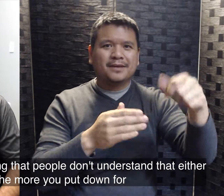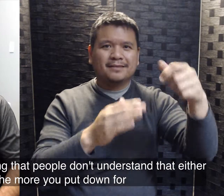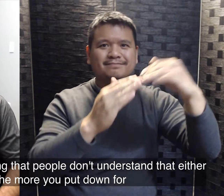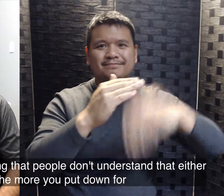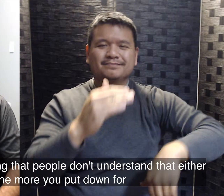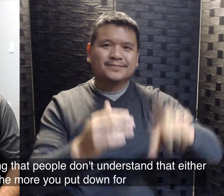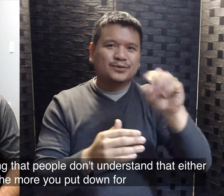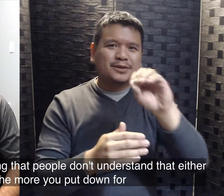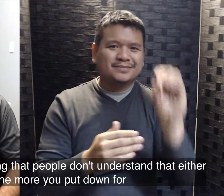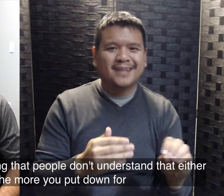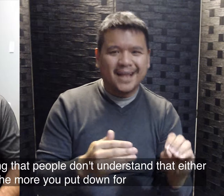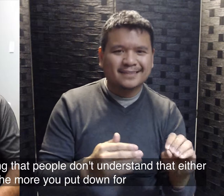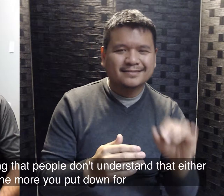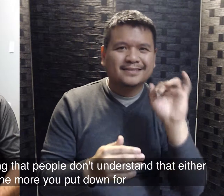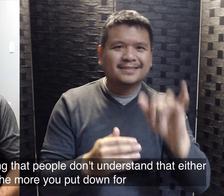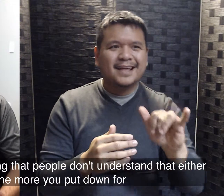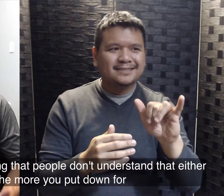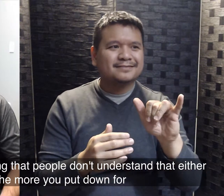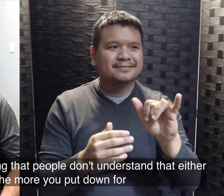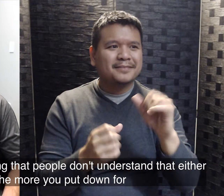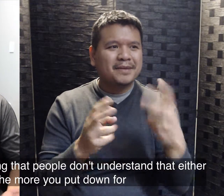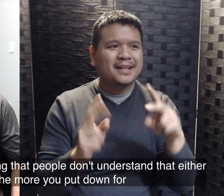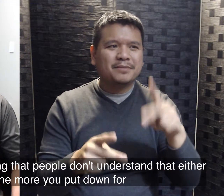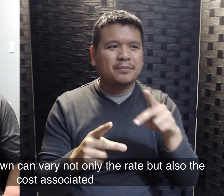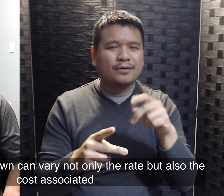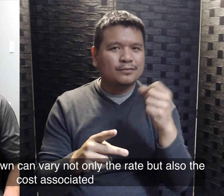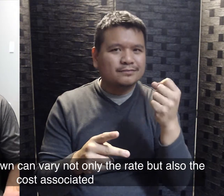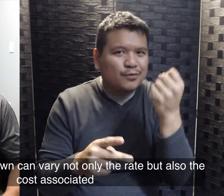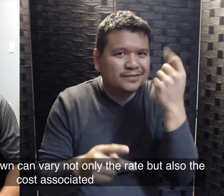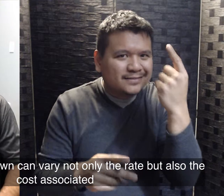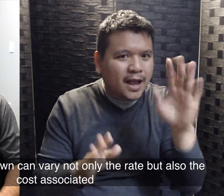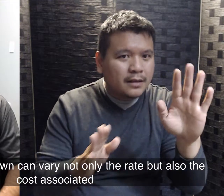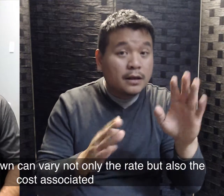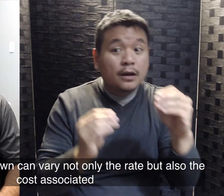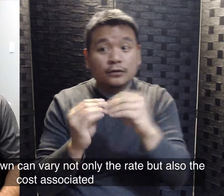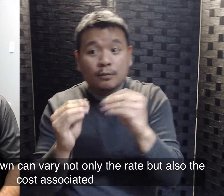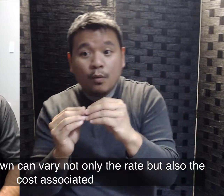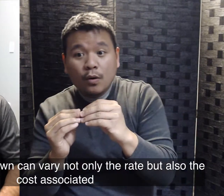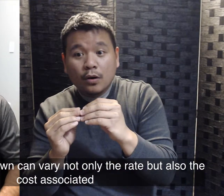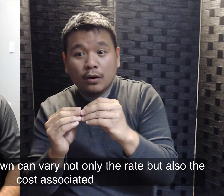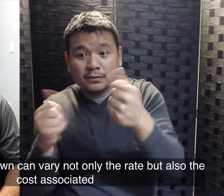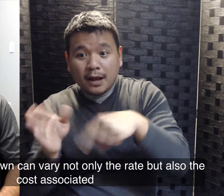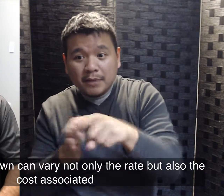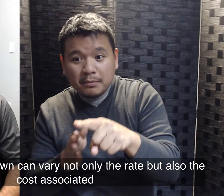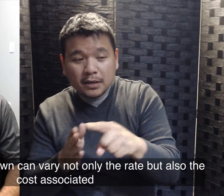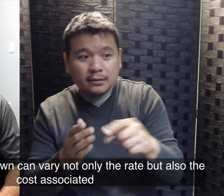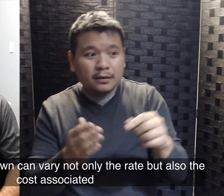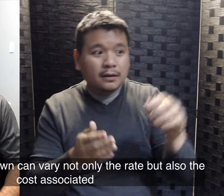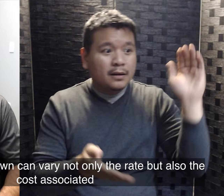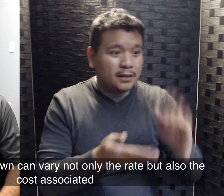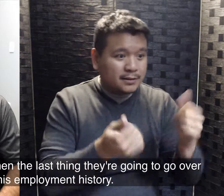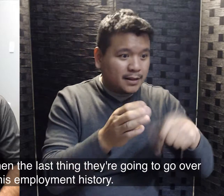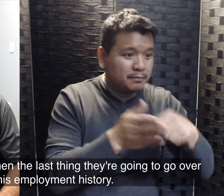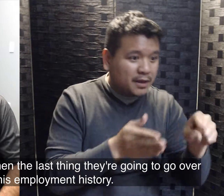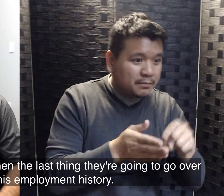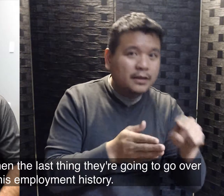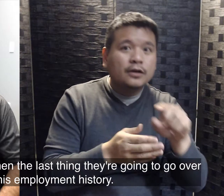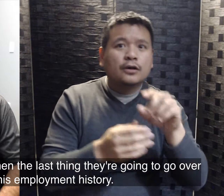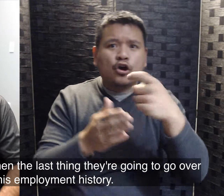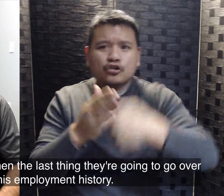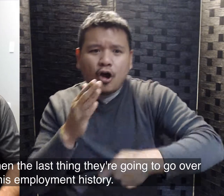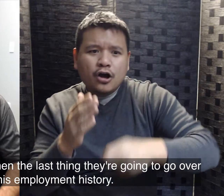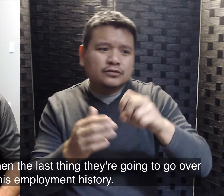don't understand either, is the more you put down or the less you put down can vary not only the rate but also the cost associated to that